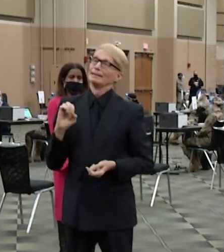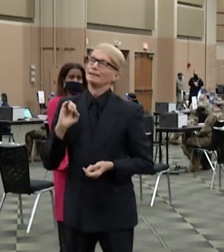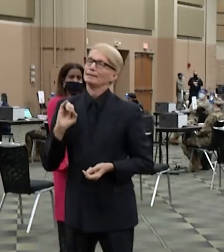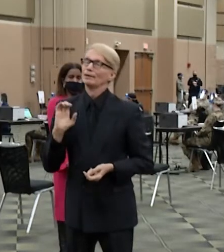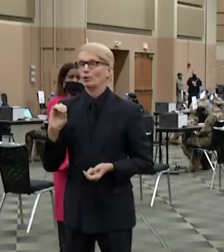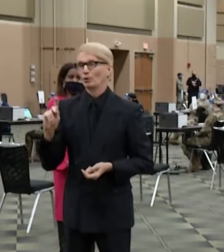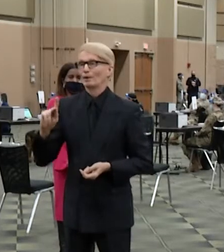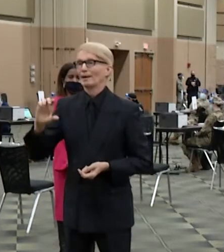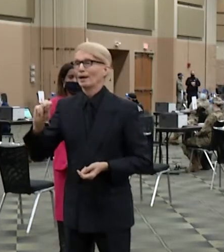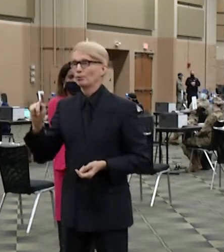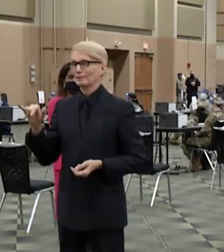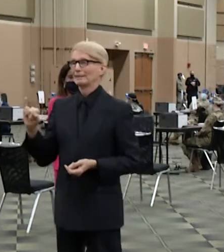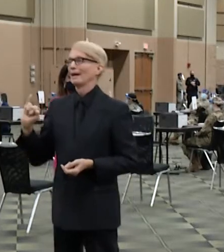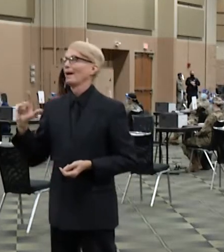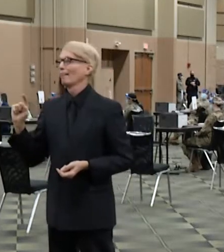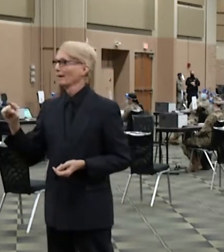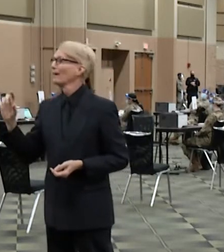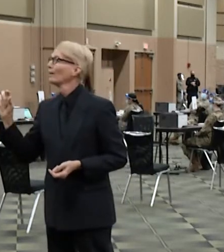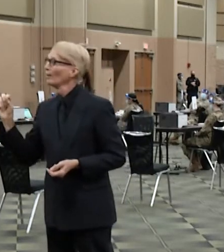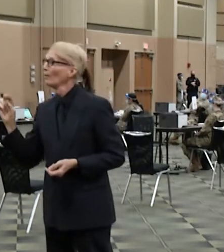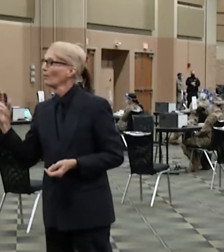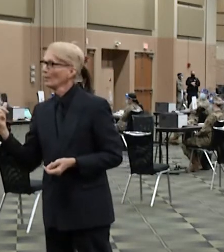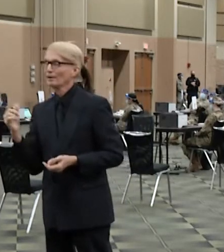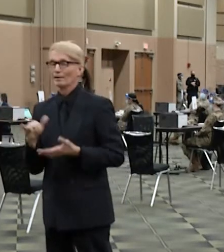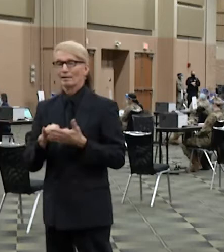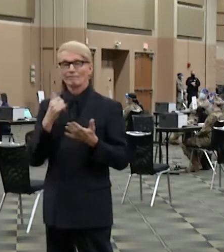vaccine.cookcountyil.org. And to remind of the hotline, it's